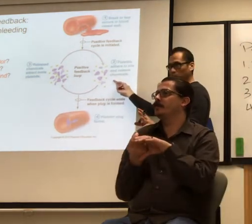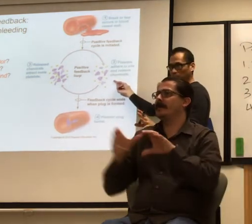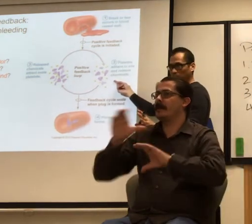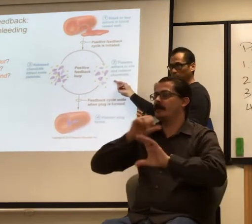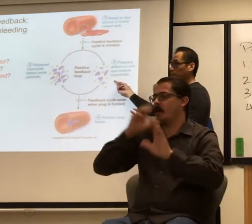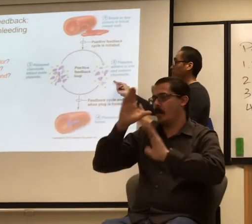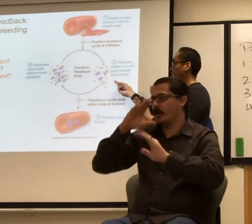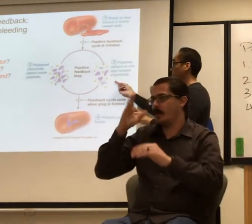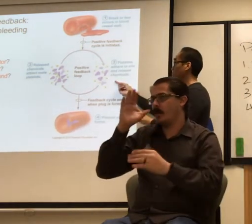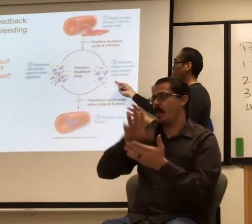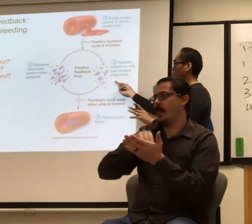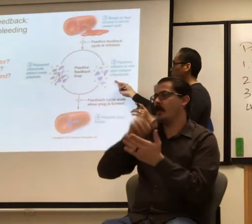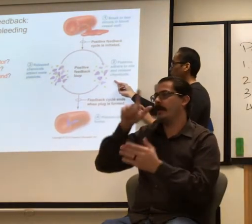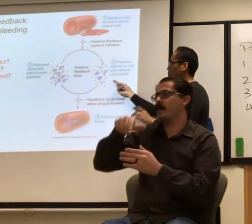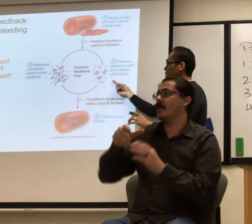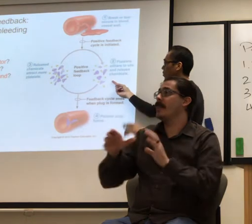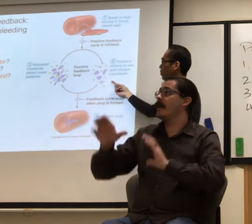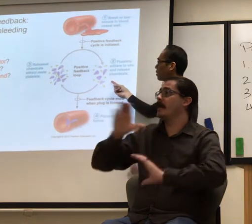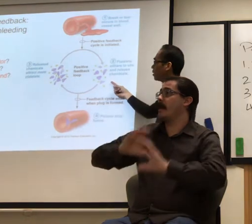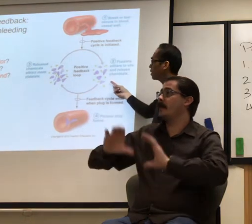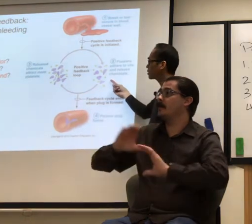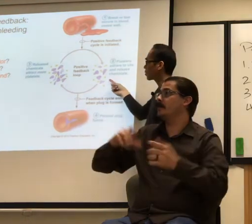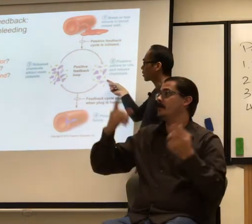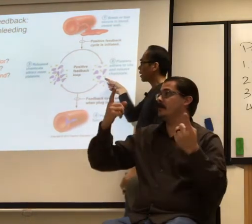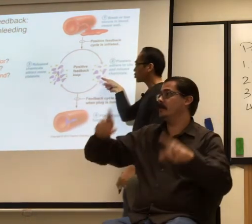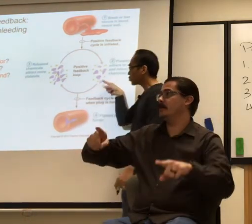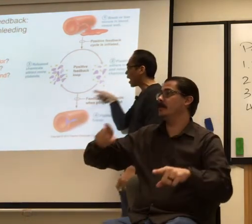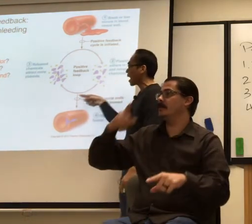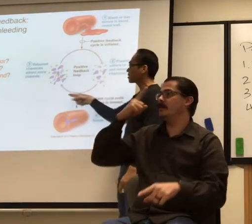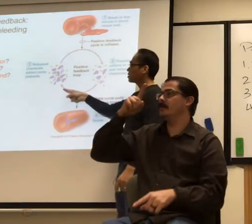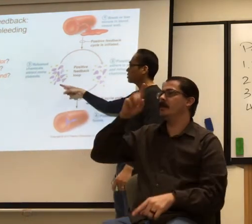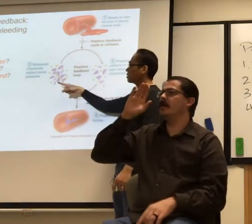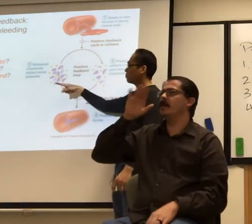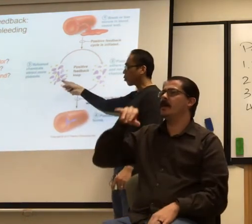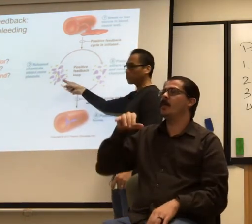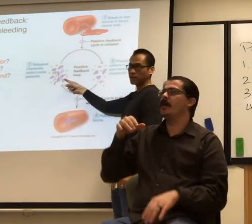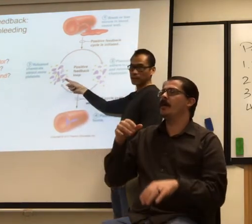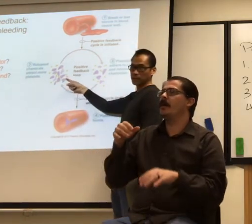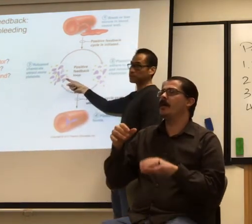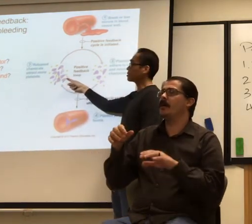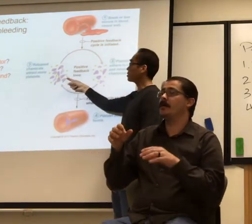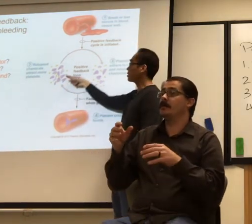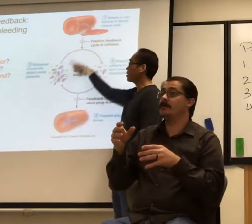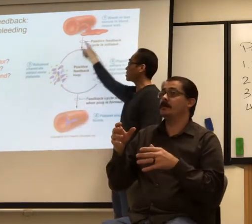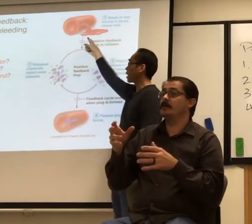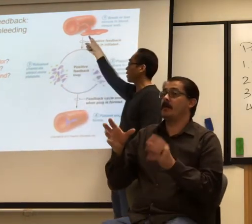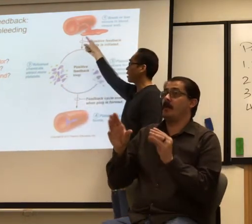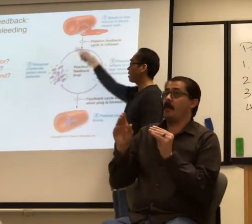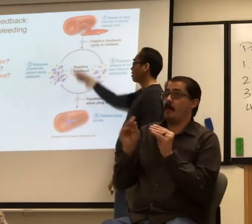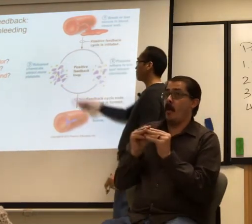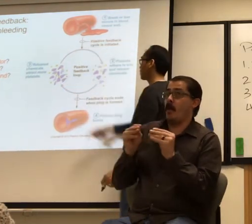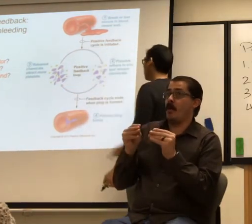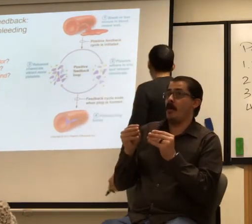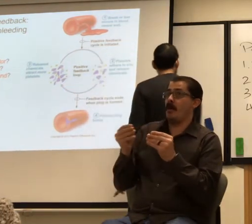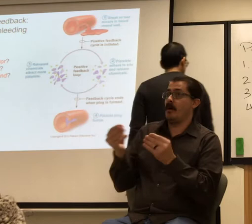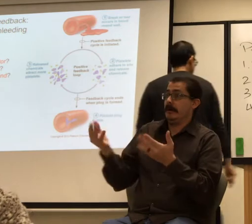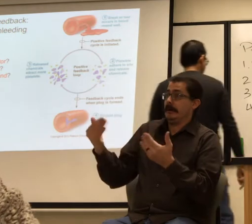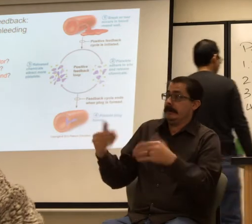about them, you'll learn them later. But the chemicals, what they're going to do is they're going to attract more platelets to this area